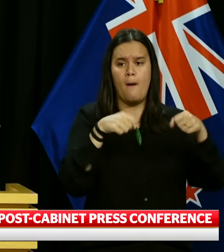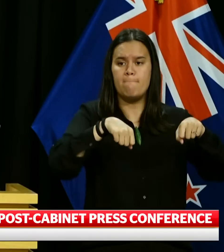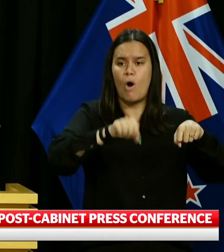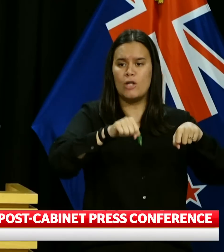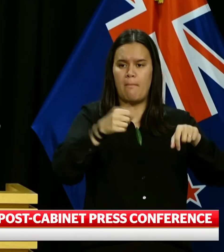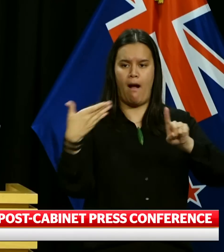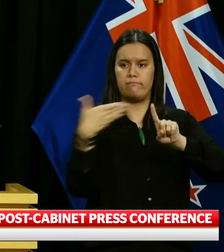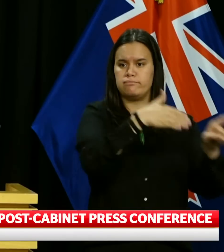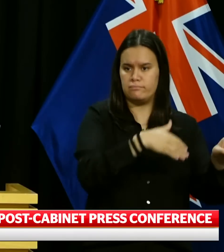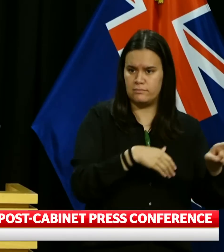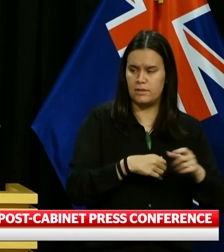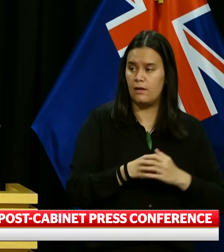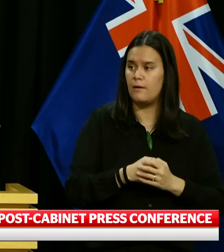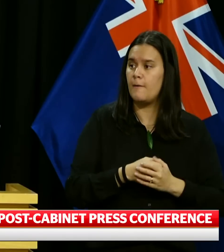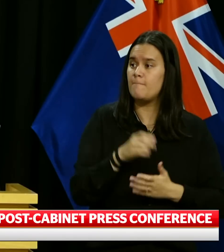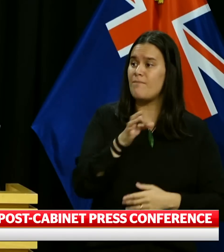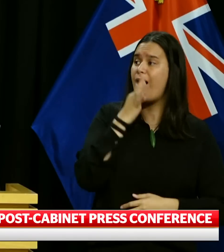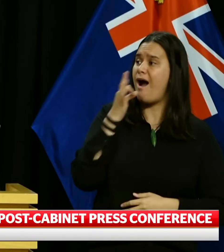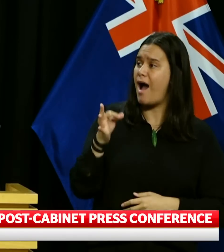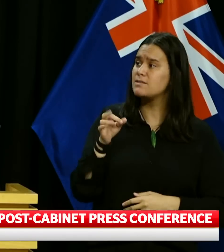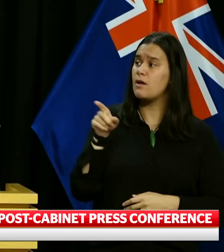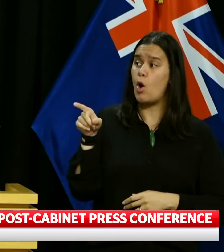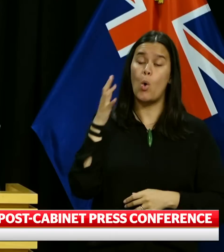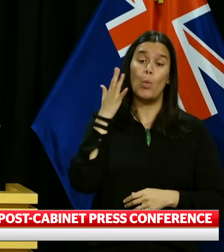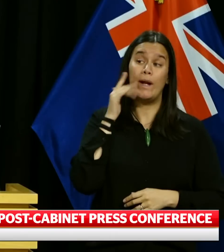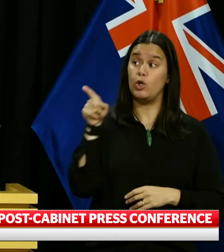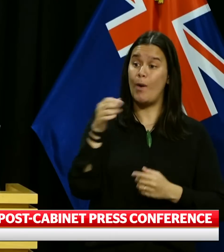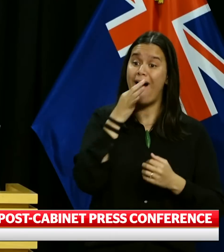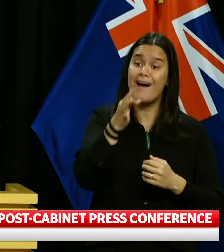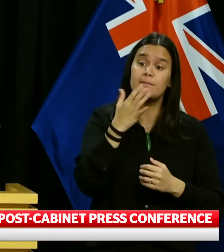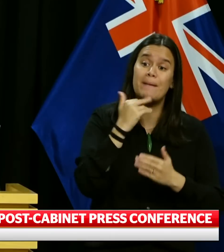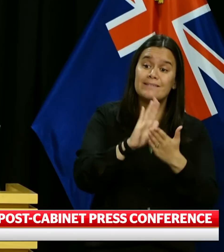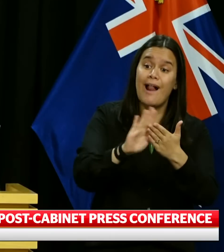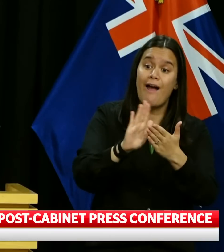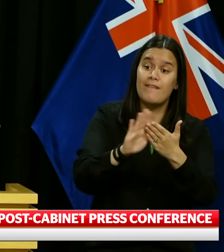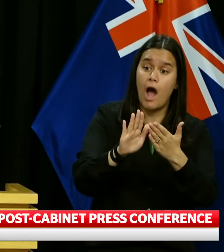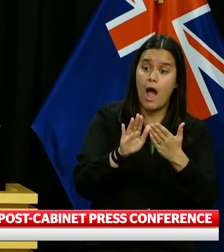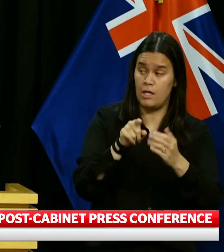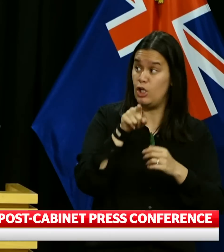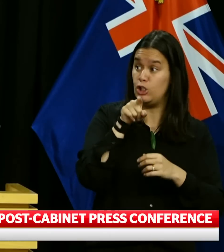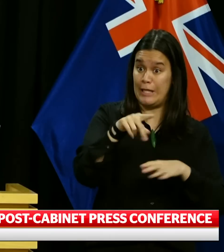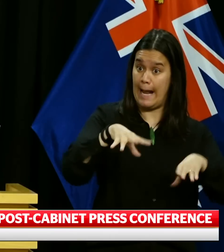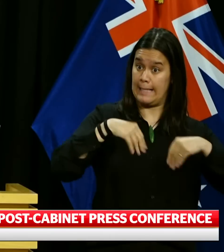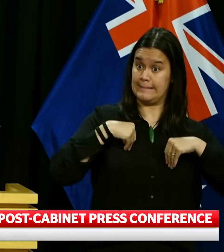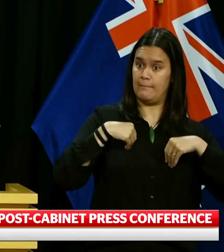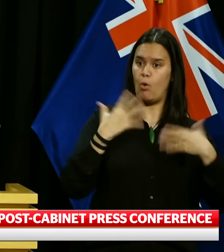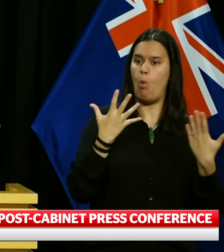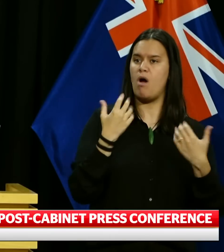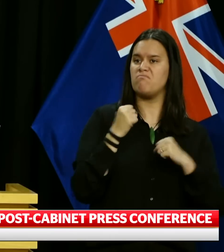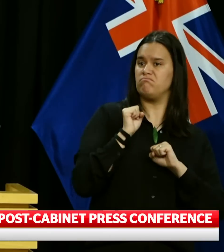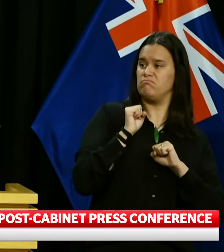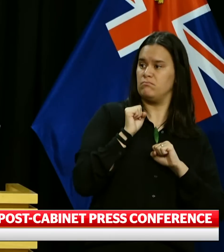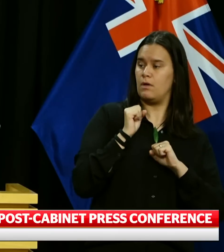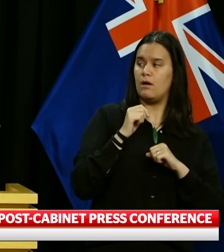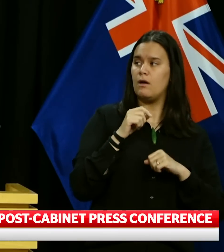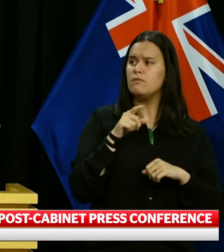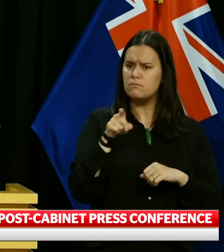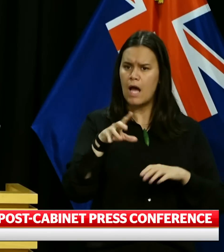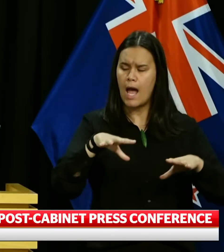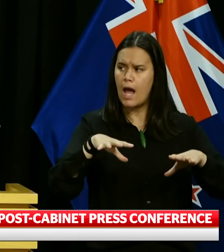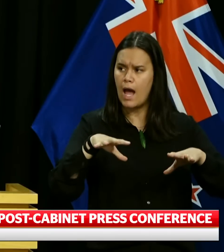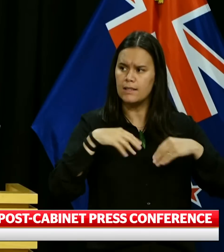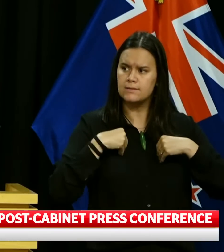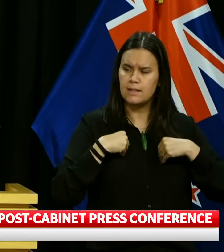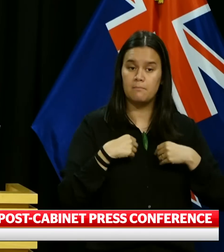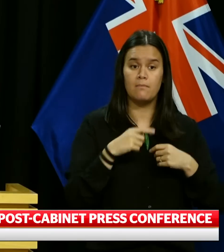about changing the wording? What was that? Was there any pushback from her office about? Not to my knowledge, no. I don't believe so. Explain what she